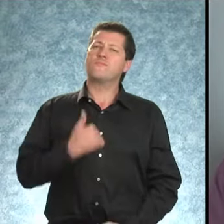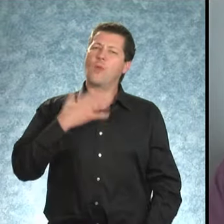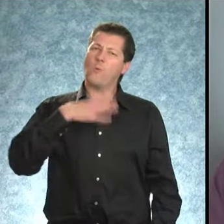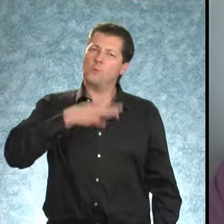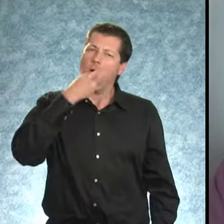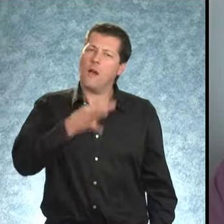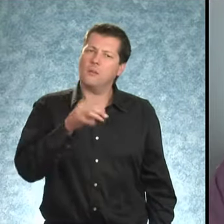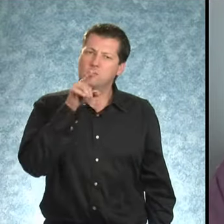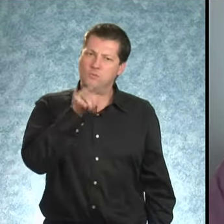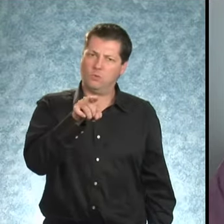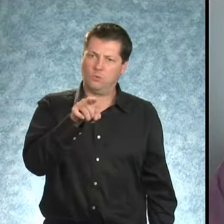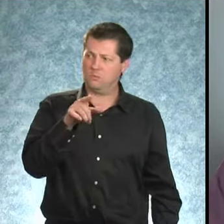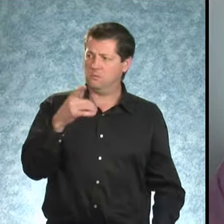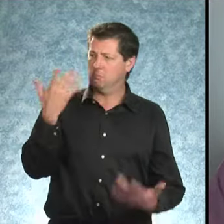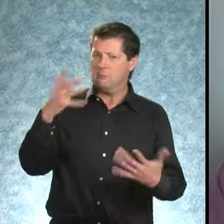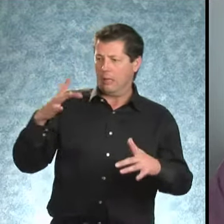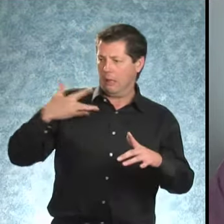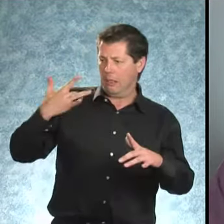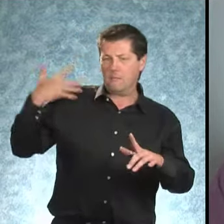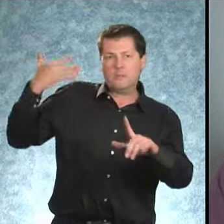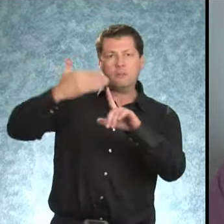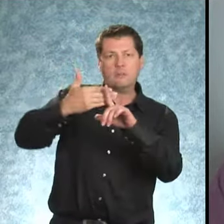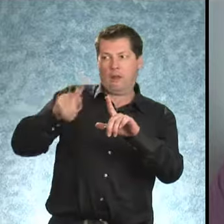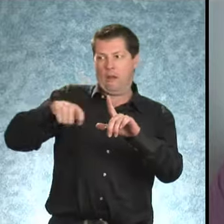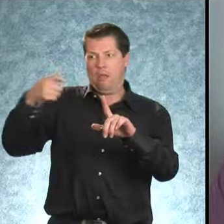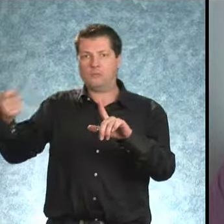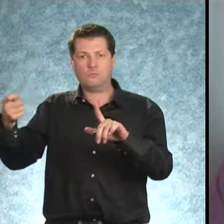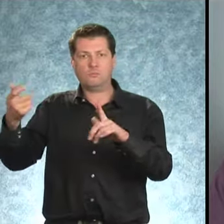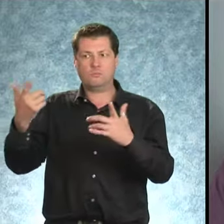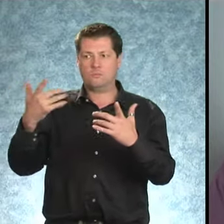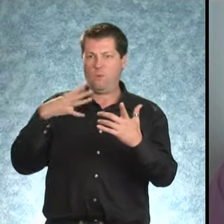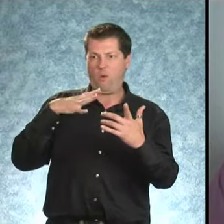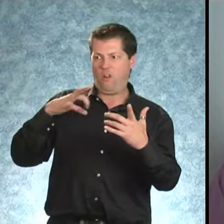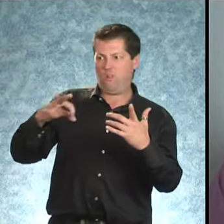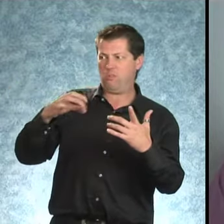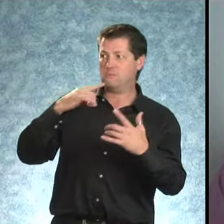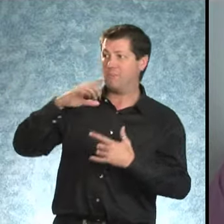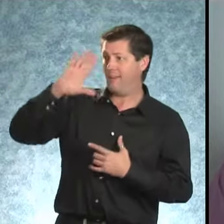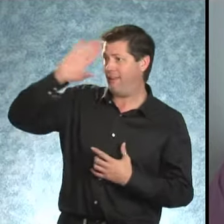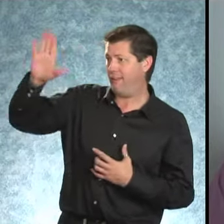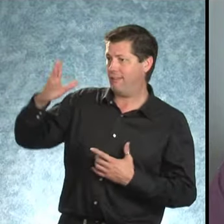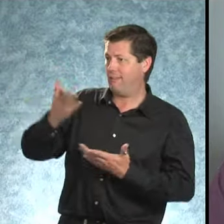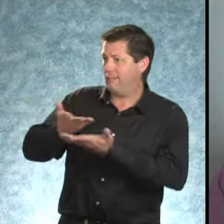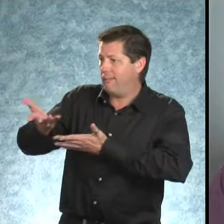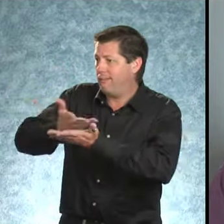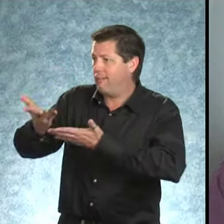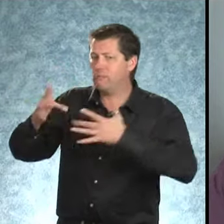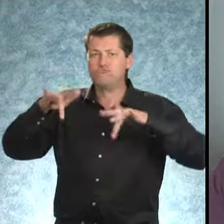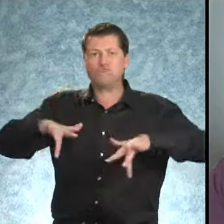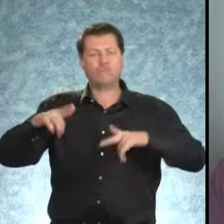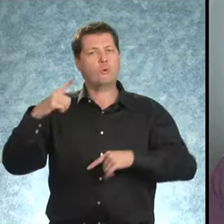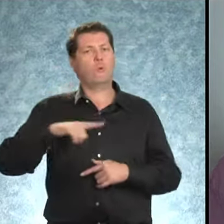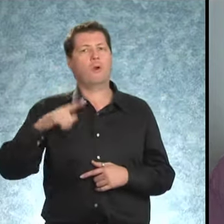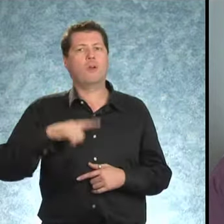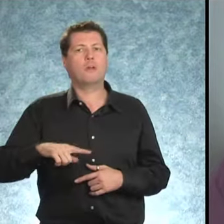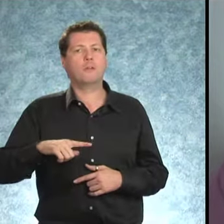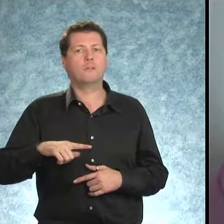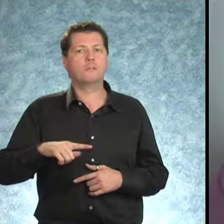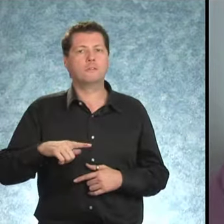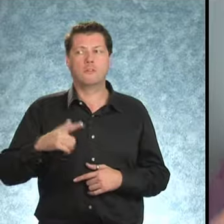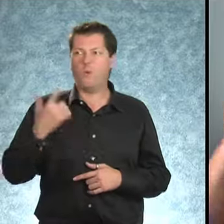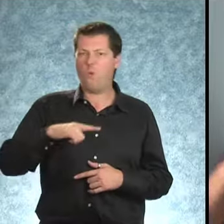the question, you've lived next door to your neighbours for a long time, why haven't you spoken to them? Why haven't you at least